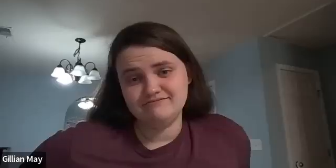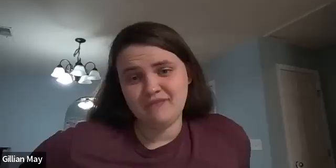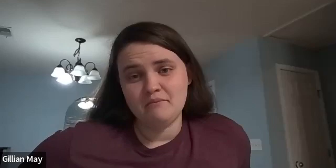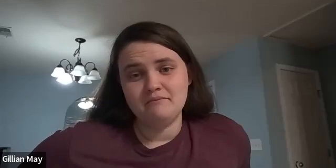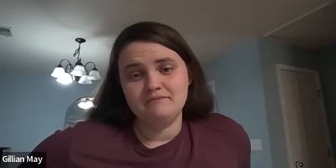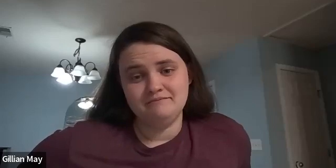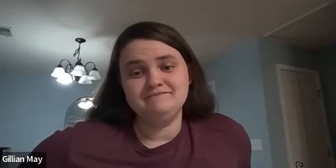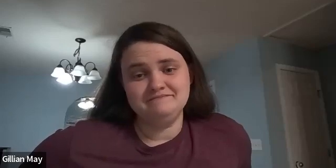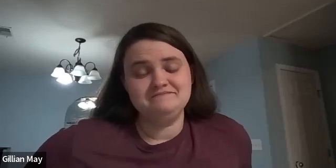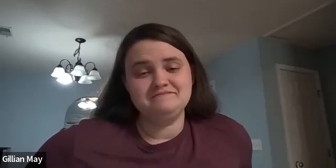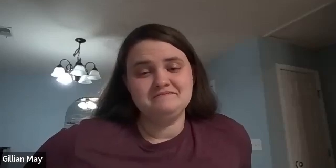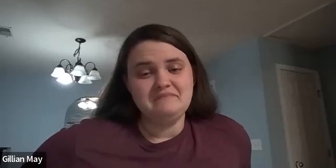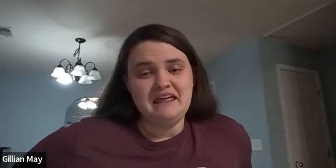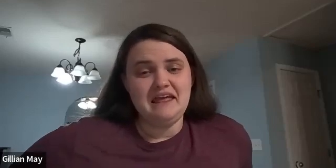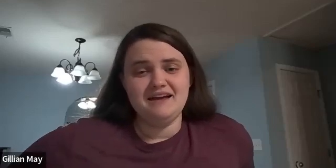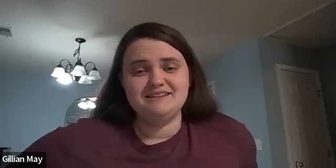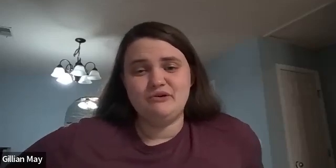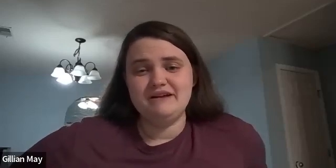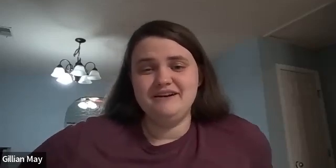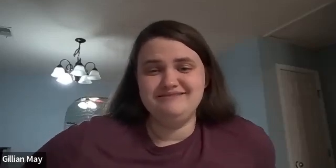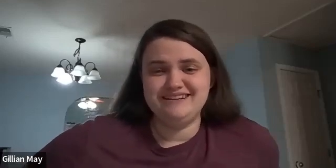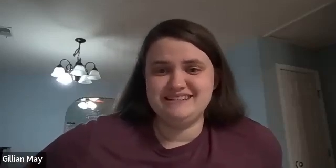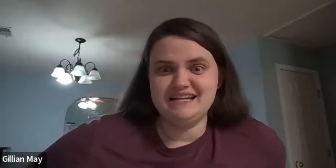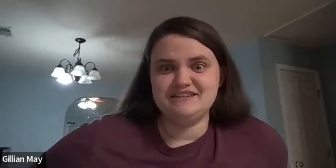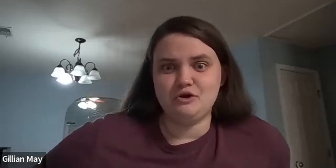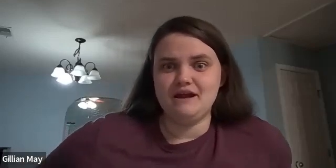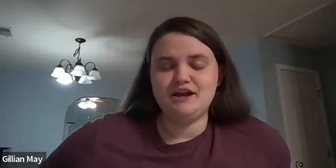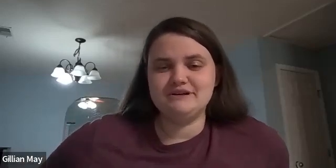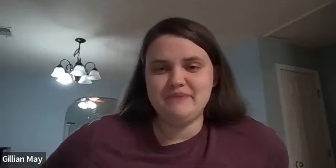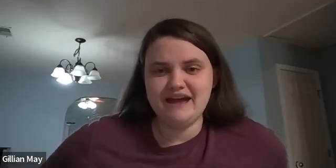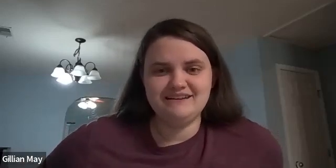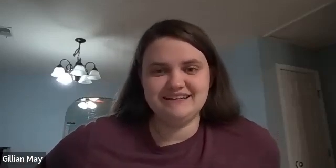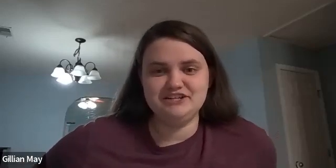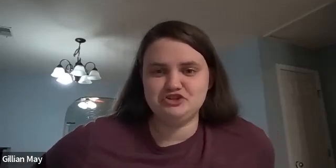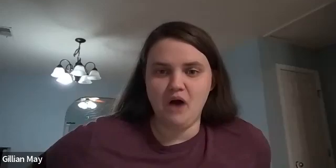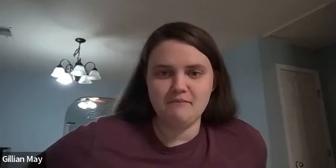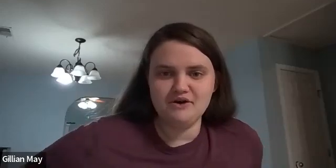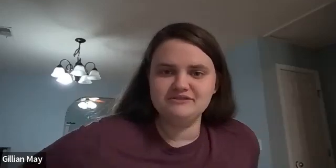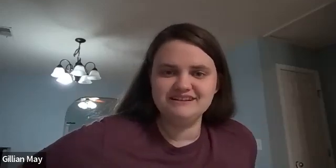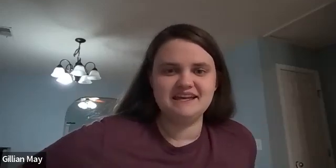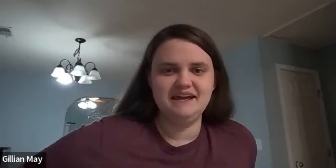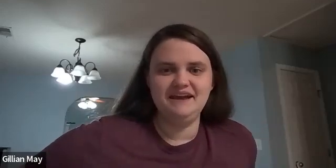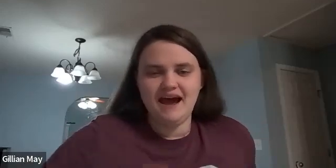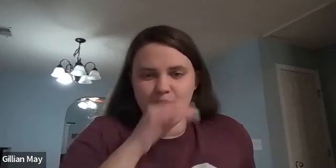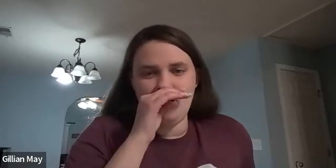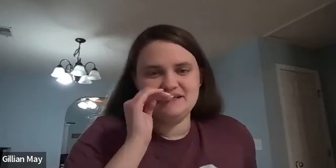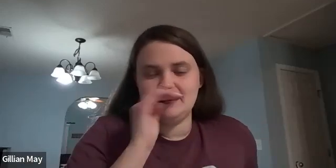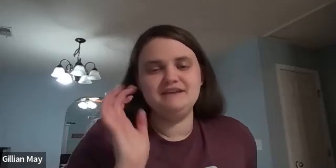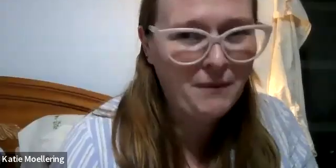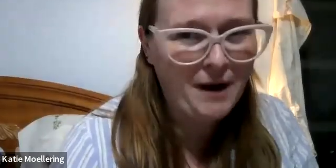that's the, okay, yeah. Yeah, it's quite fun because then I sit there going, I go into panic, like teacher mom mode. Cause like, are you going to throw up